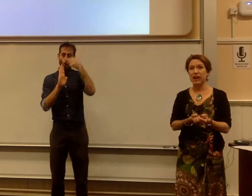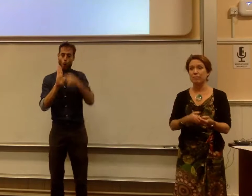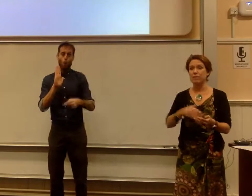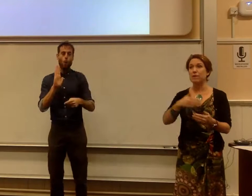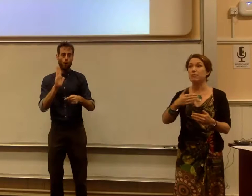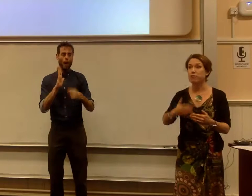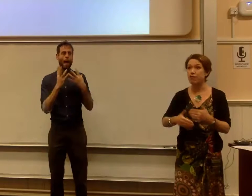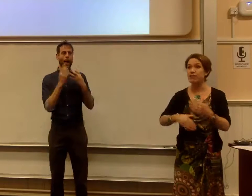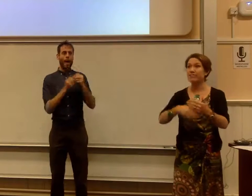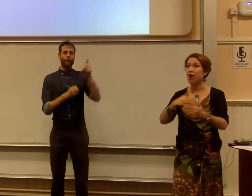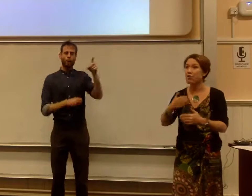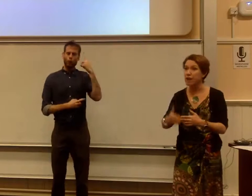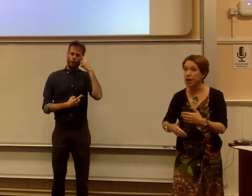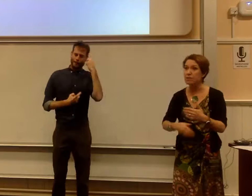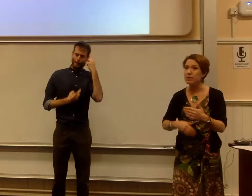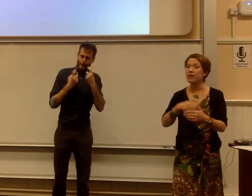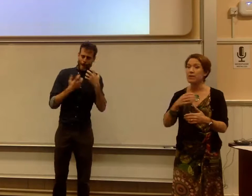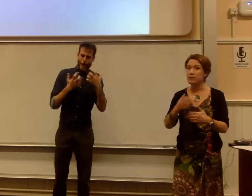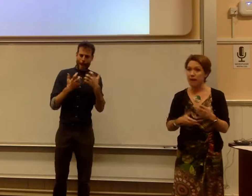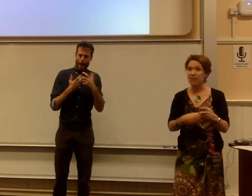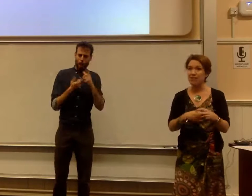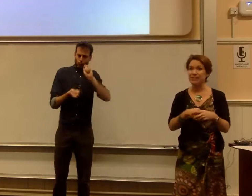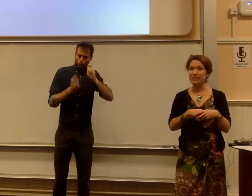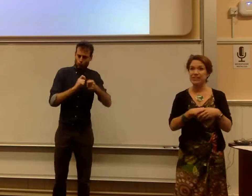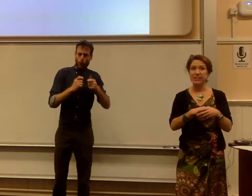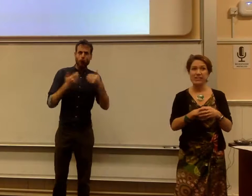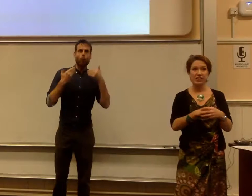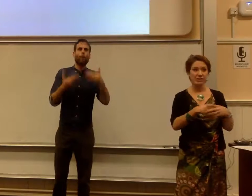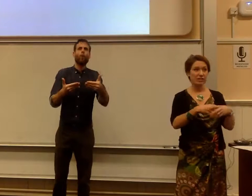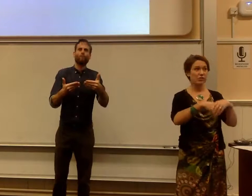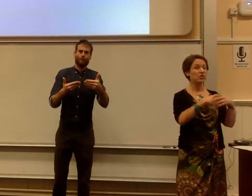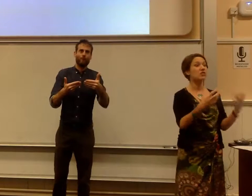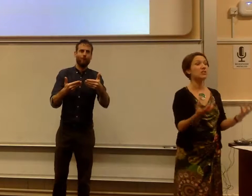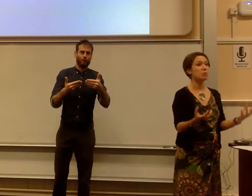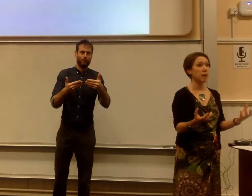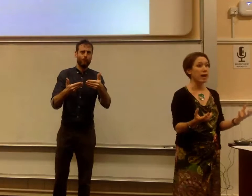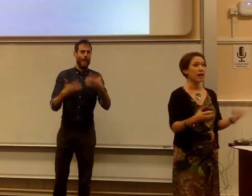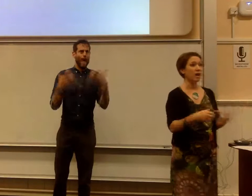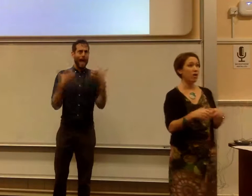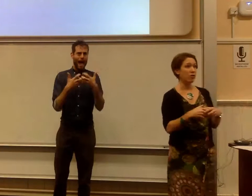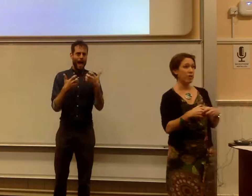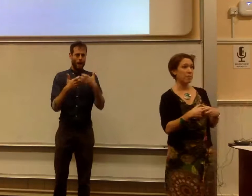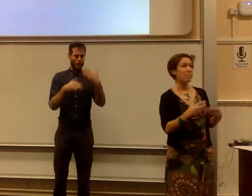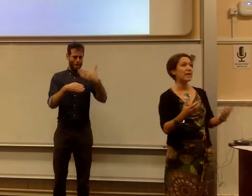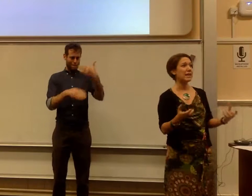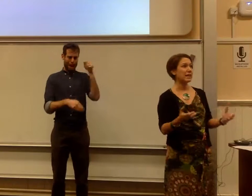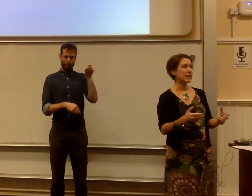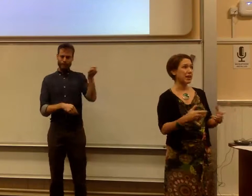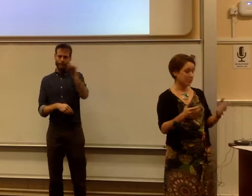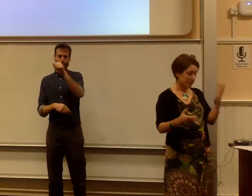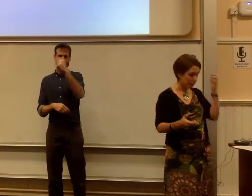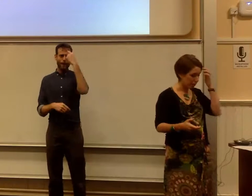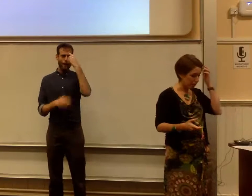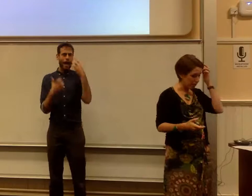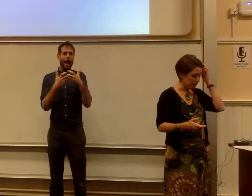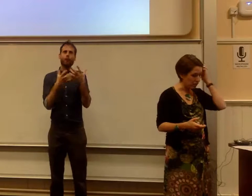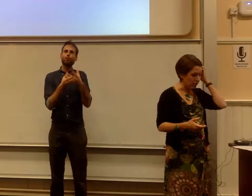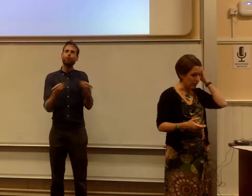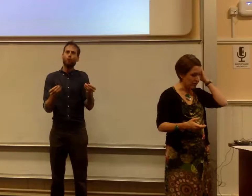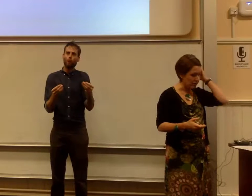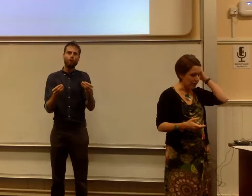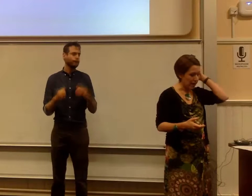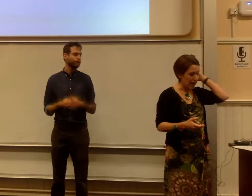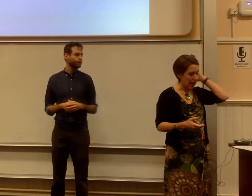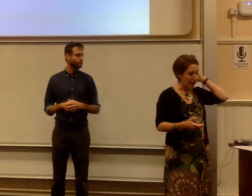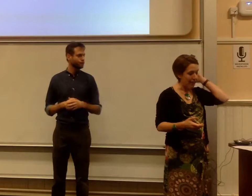decisions and to make progress in overcoming the barriers that still stood in the way of many deaf people in